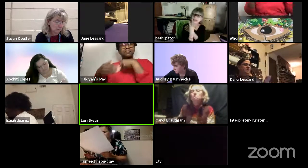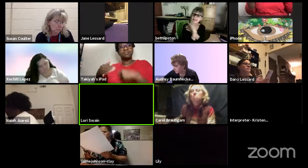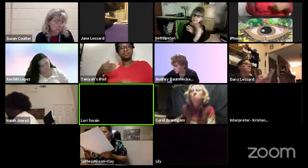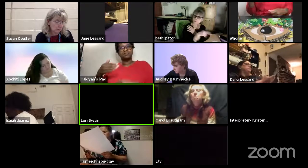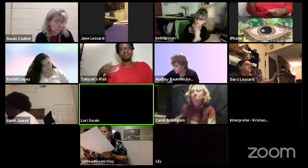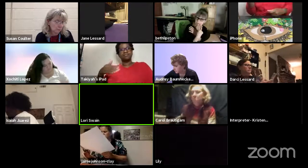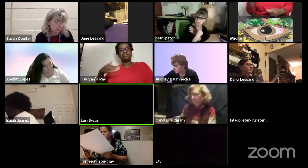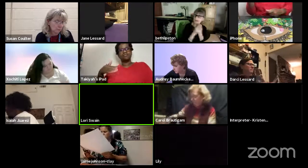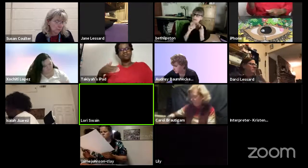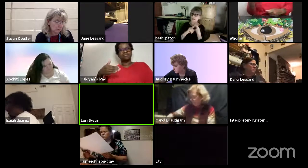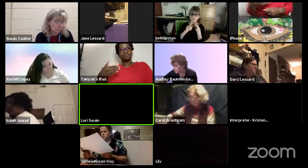Oh, wow.